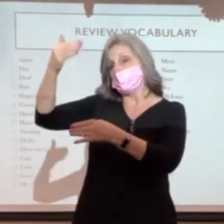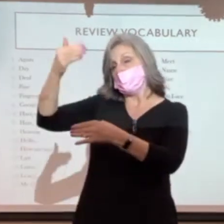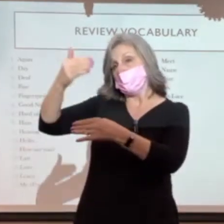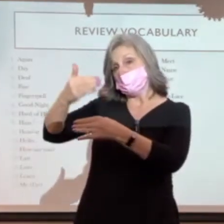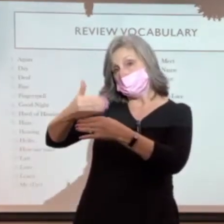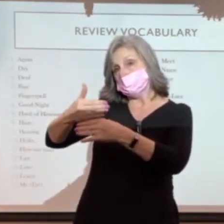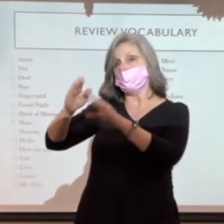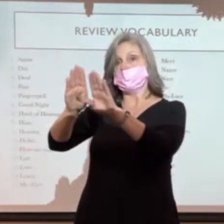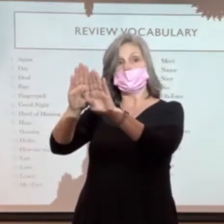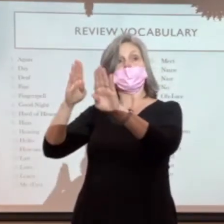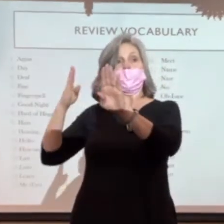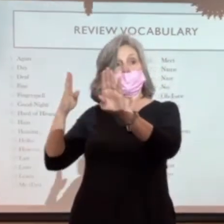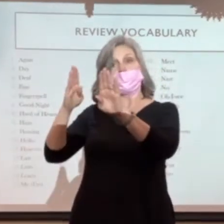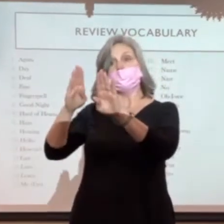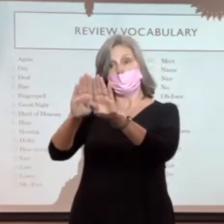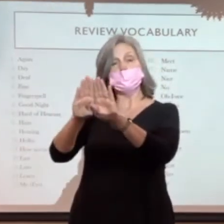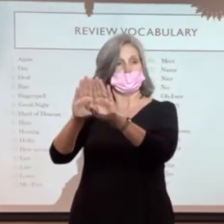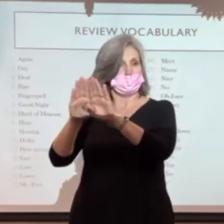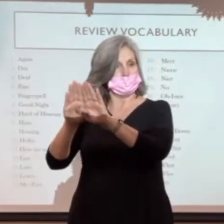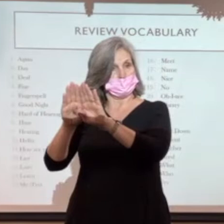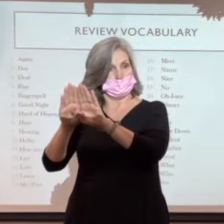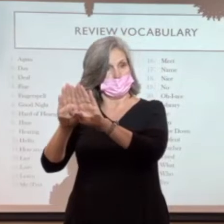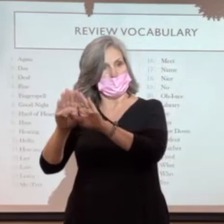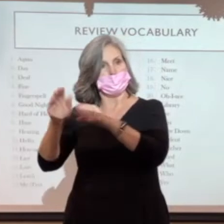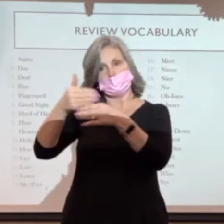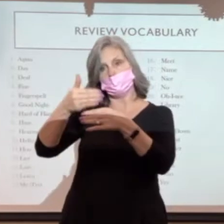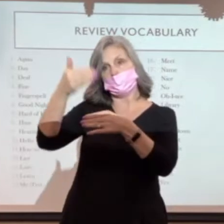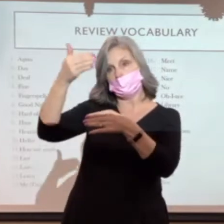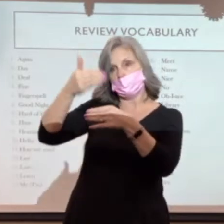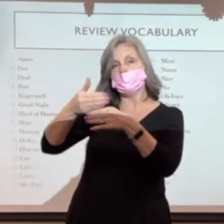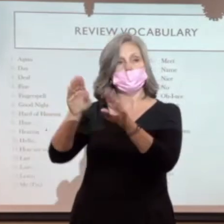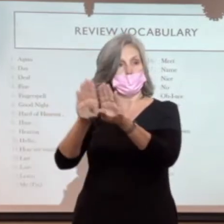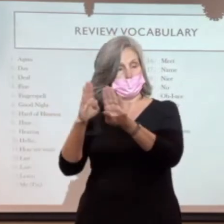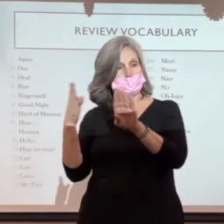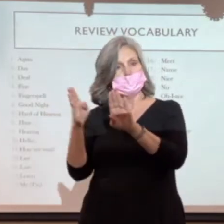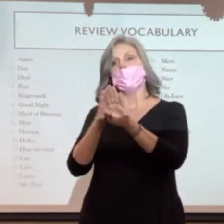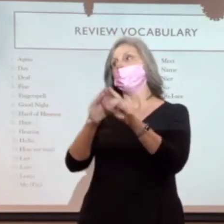like this, or I did something like this, most of you guys could figure out I said window and door, or